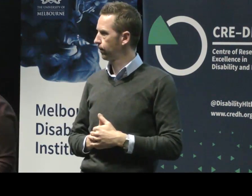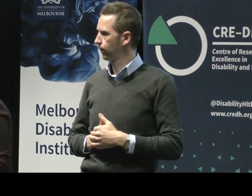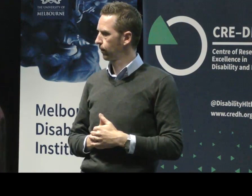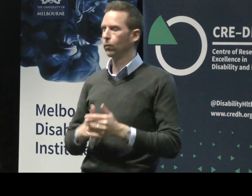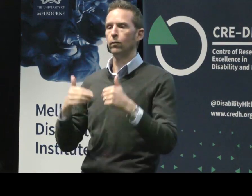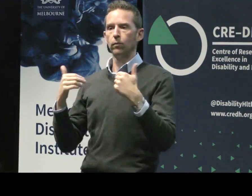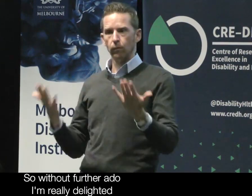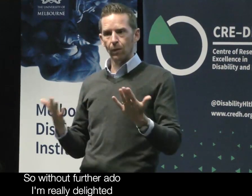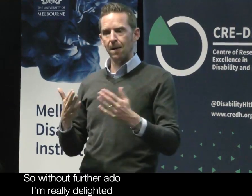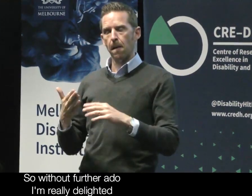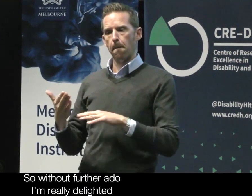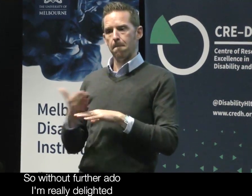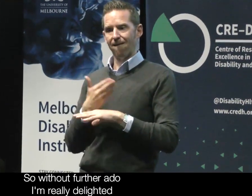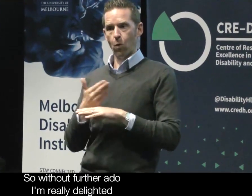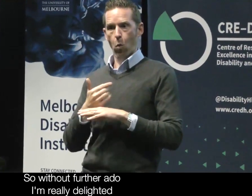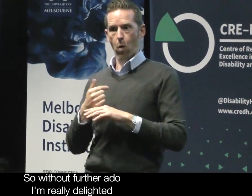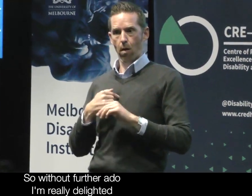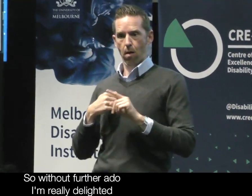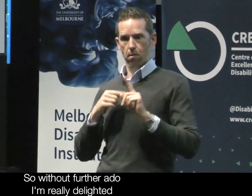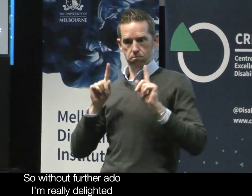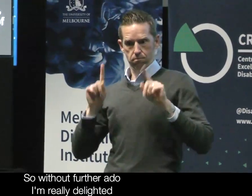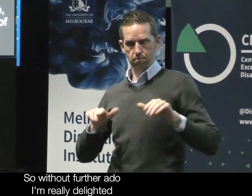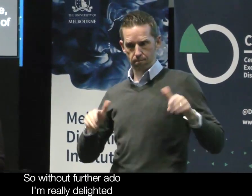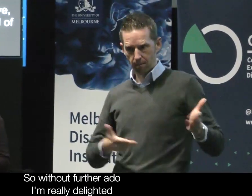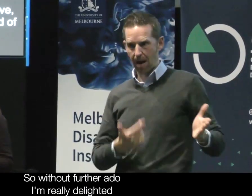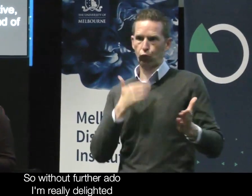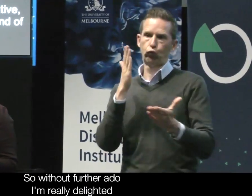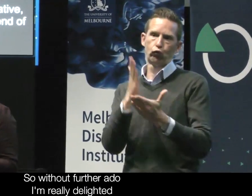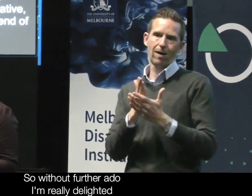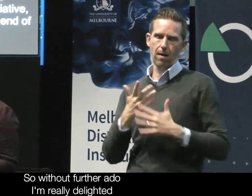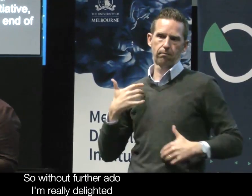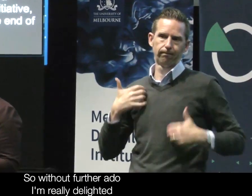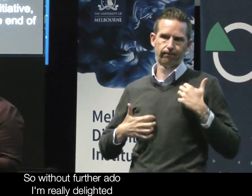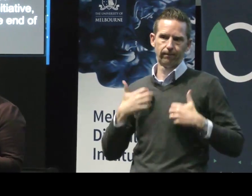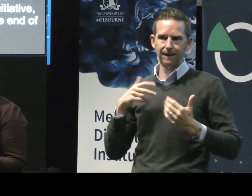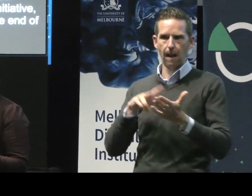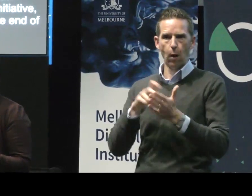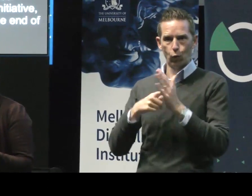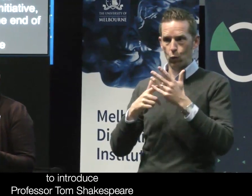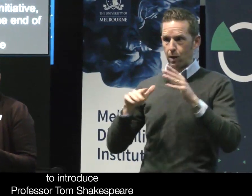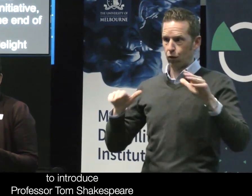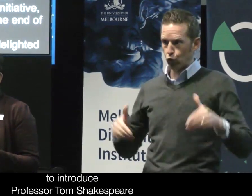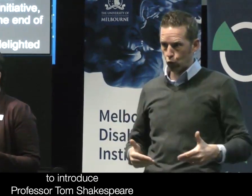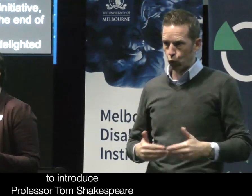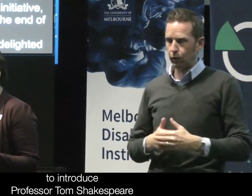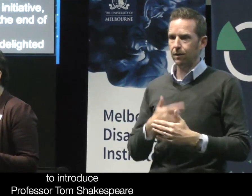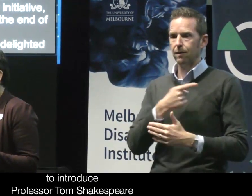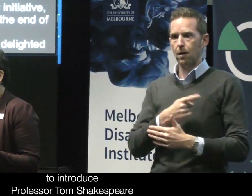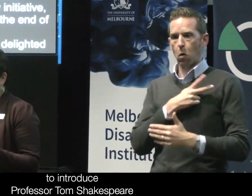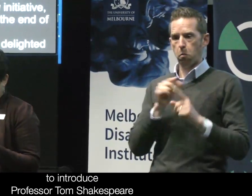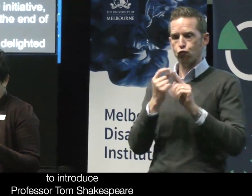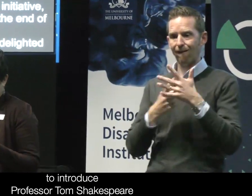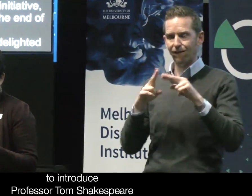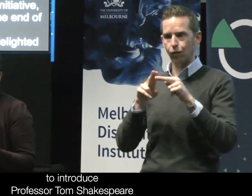So before further ado, I'm really delighted to introduce Professor